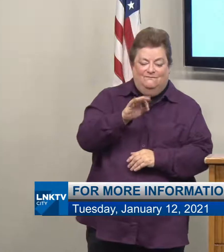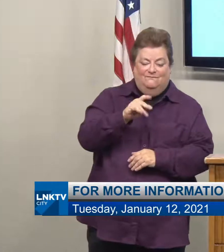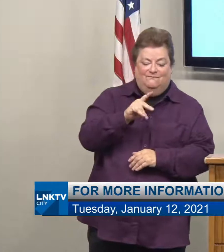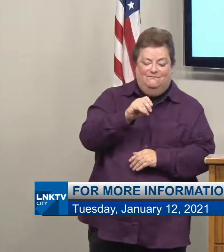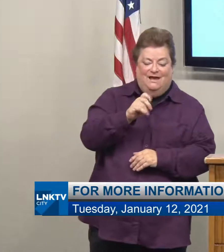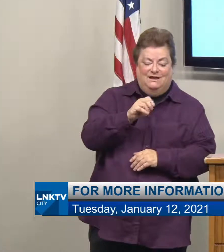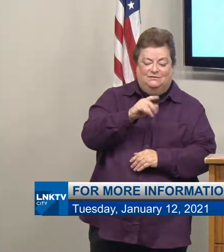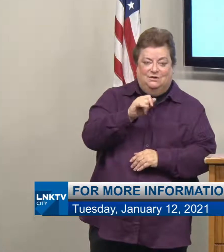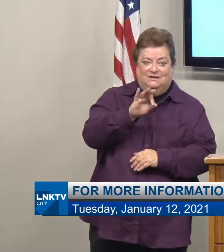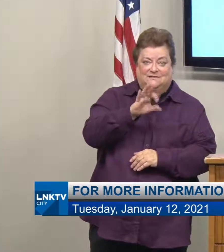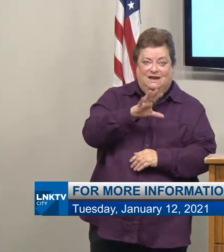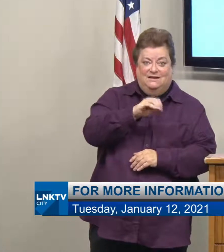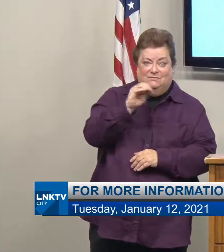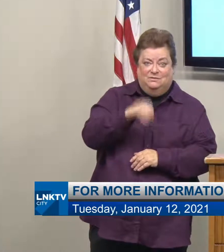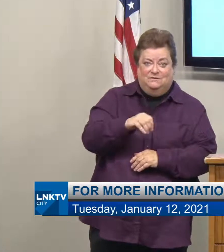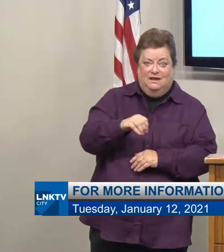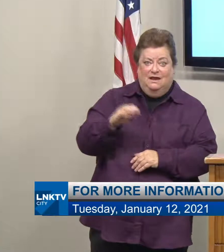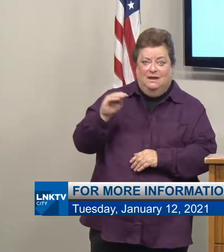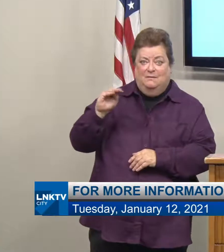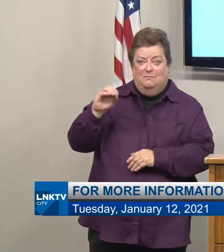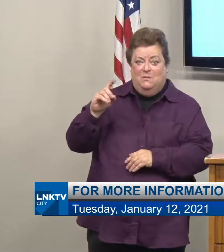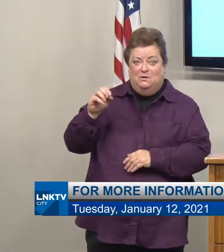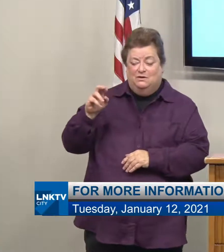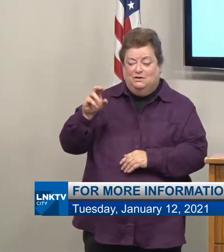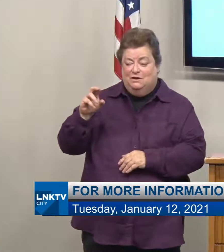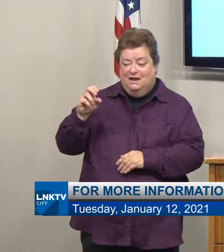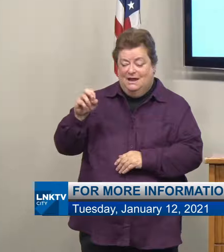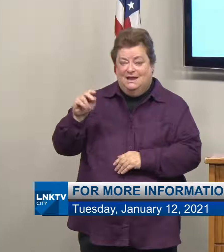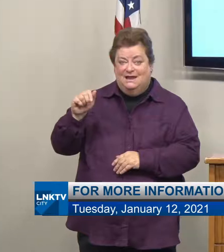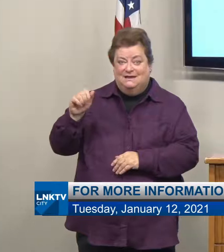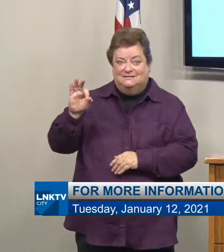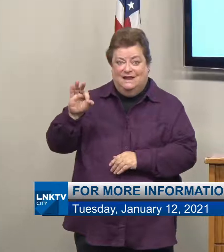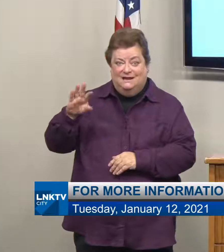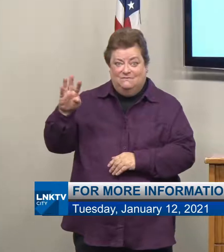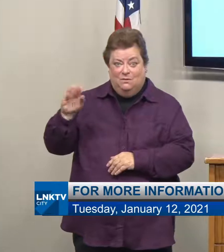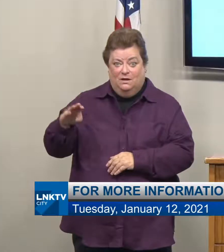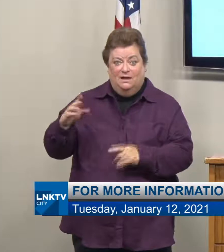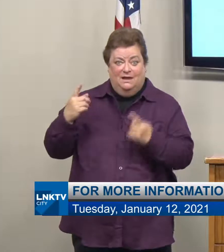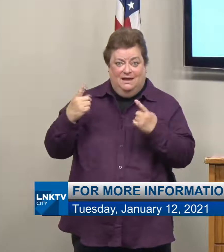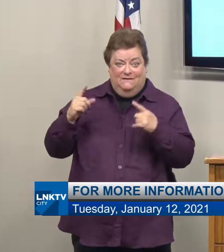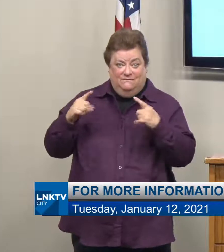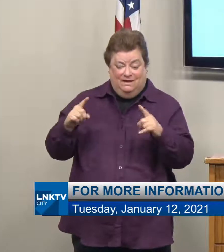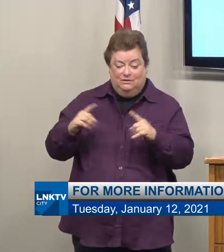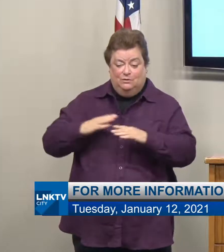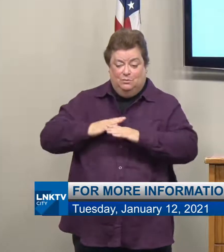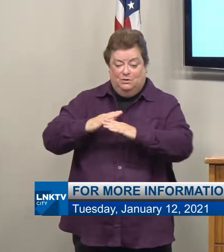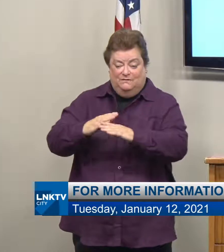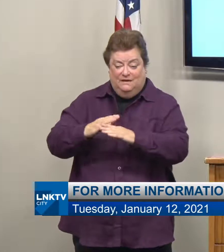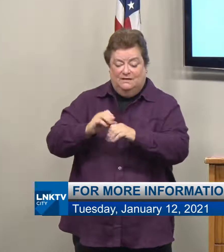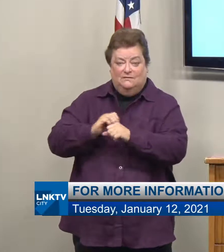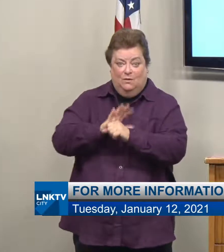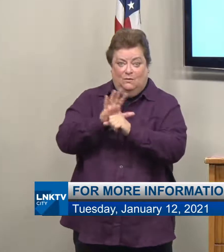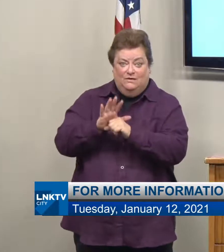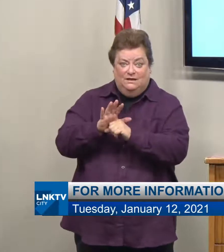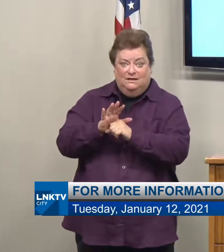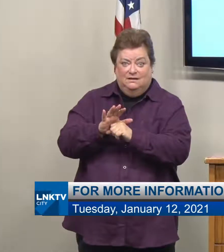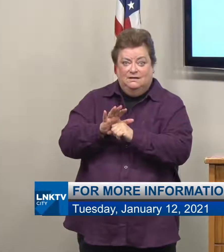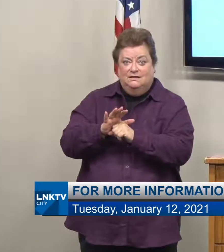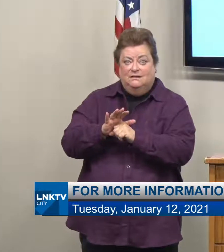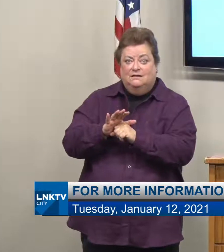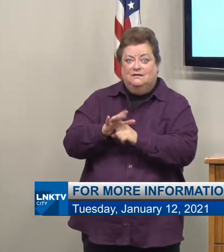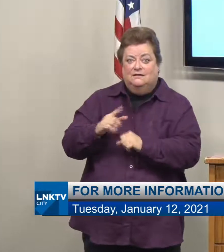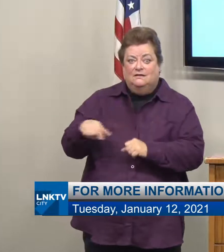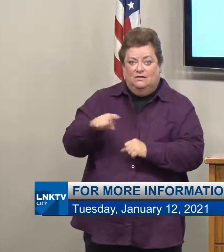effective and Moderna vaccine is 94% effective in preventing